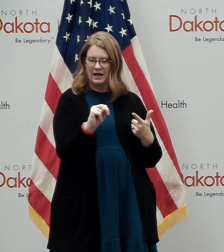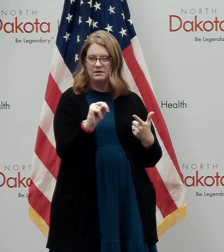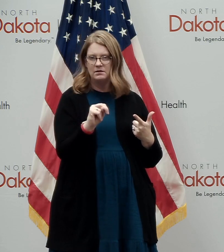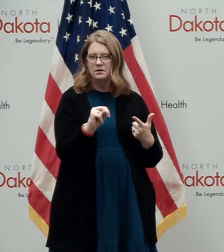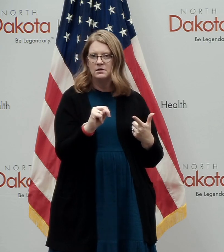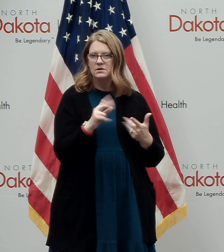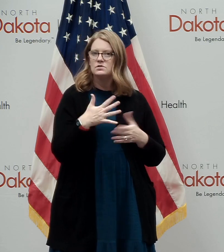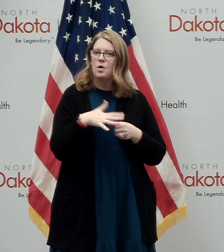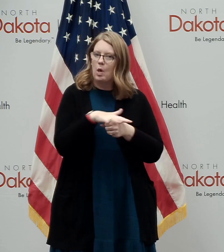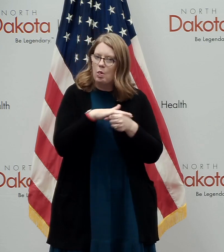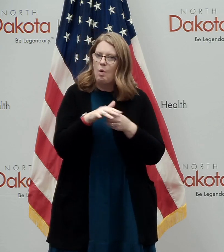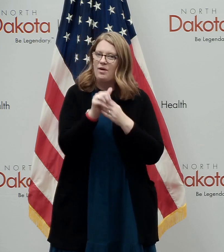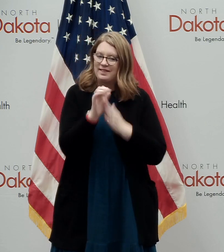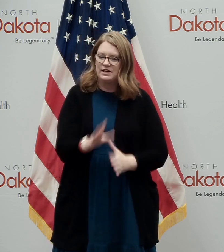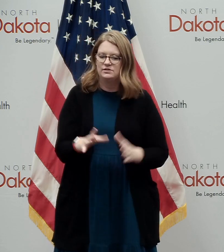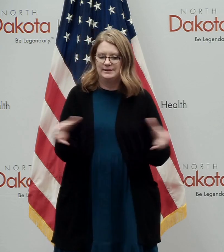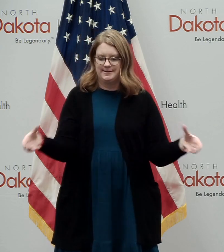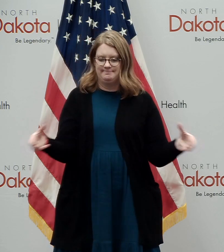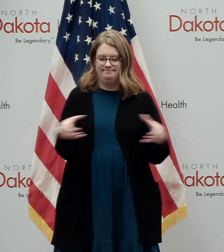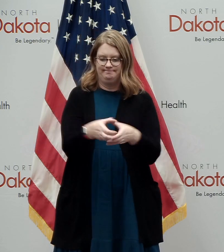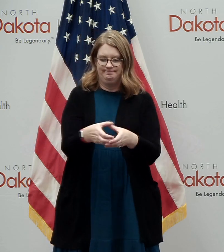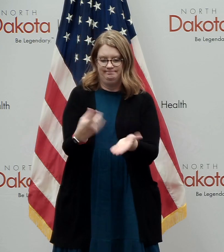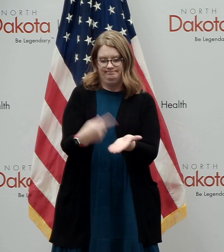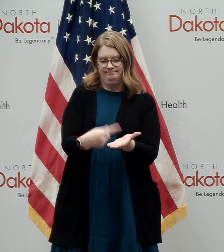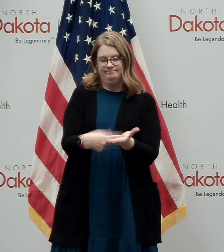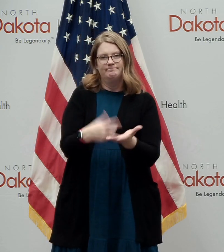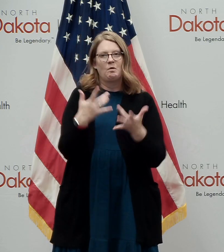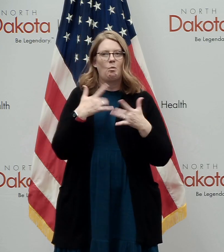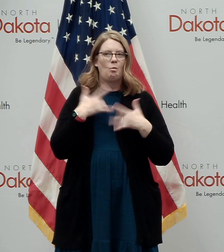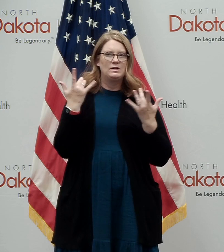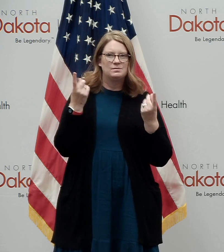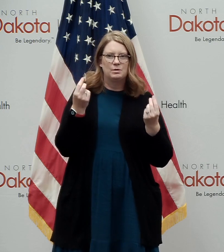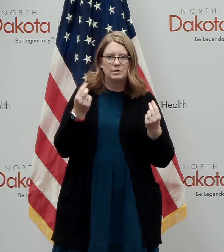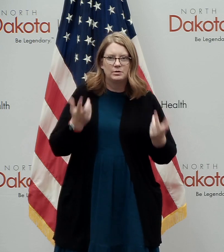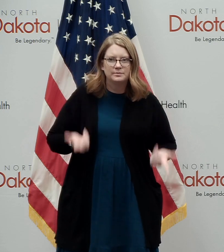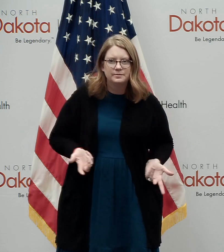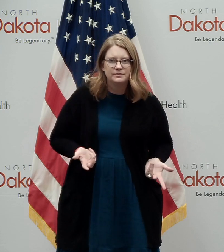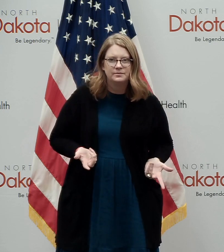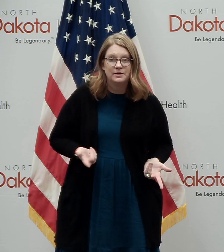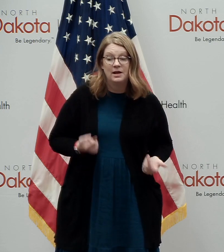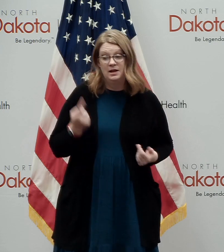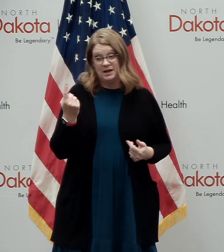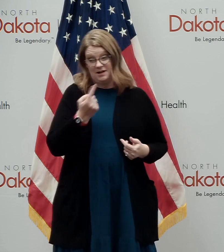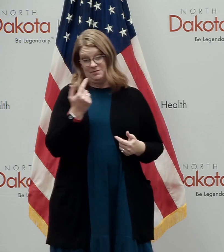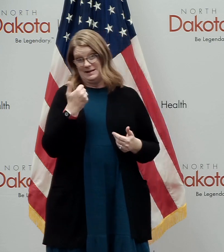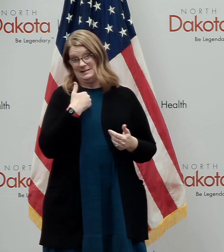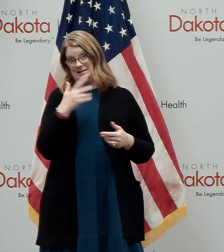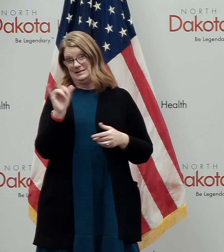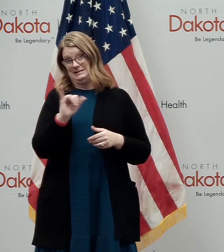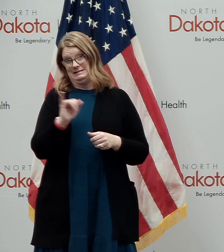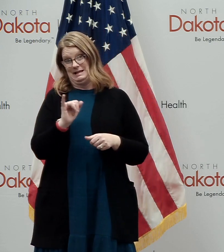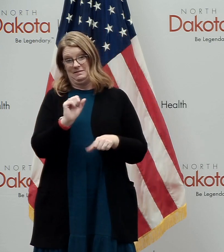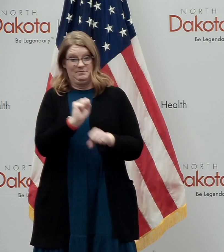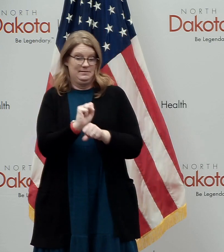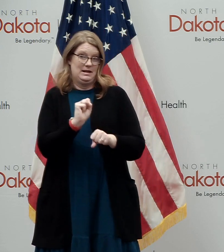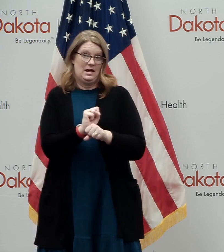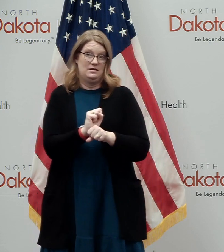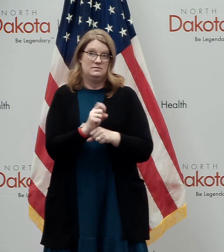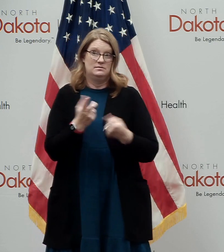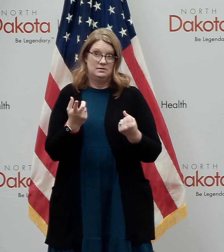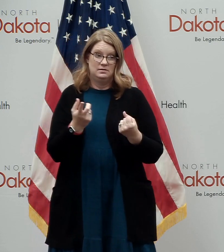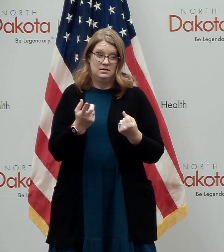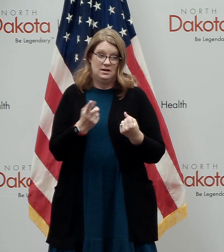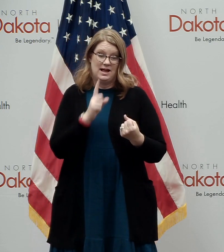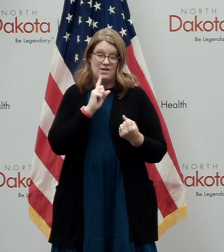local leaders have to come together and figure out what can be done. But everybody's got the same task, and I think that task should be